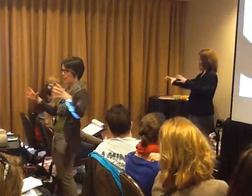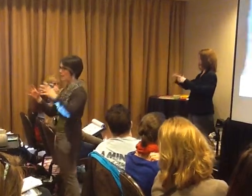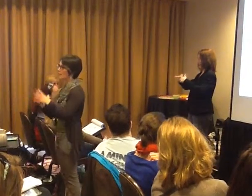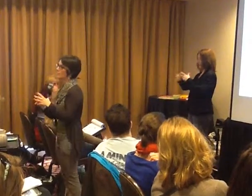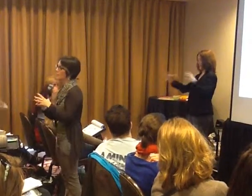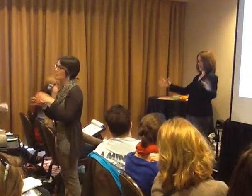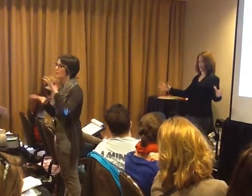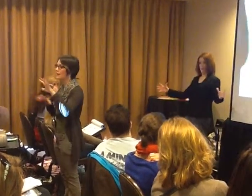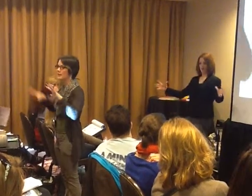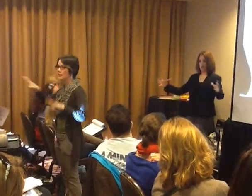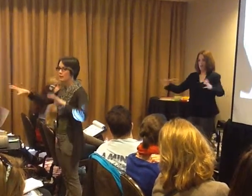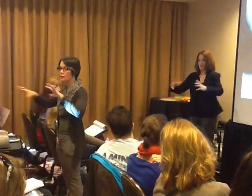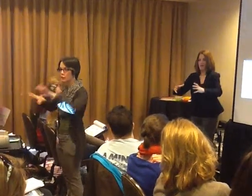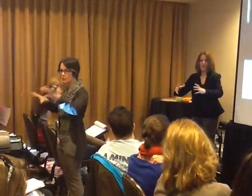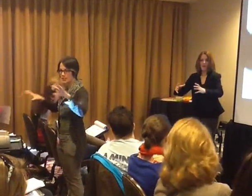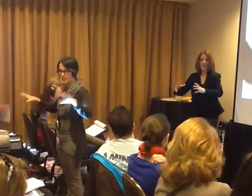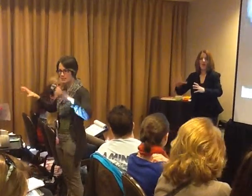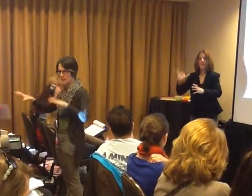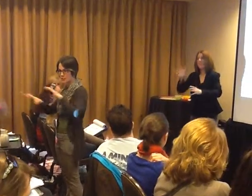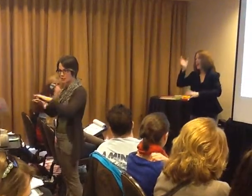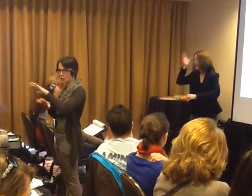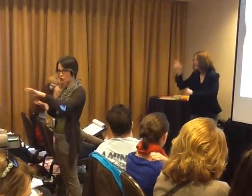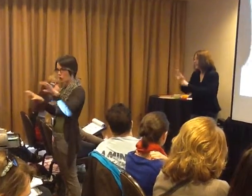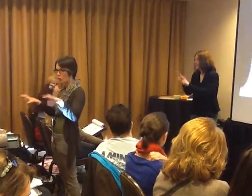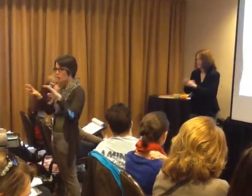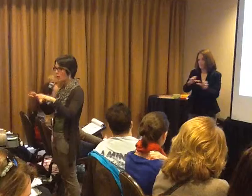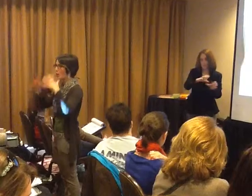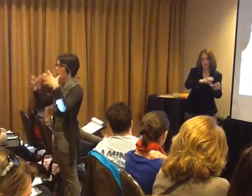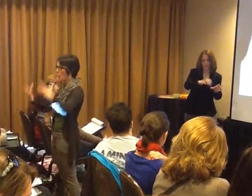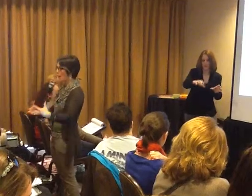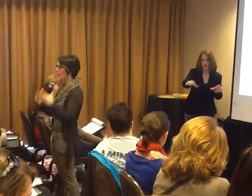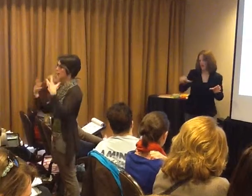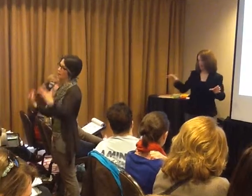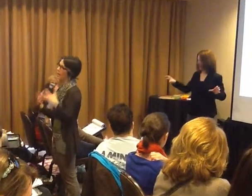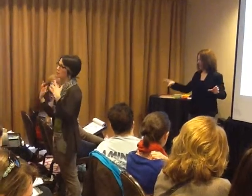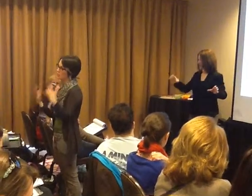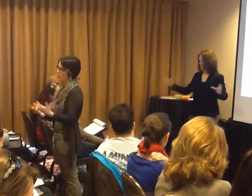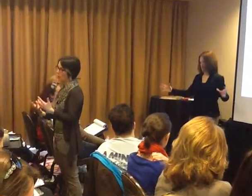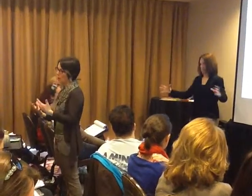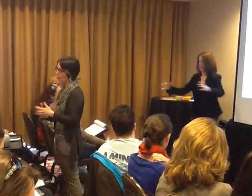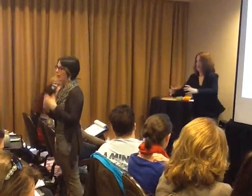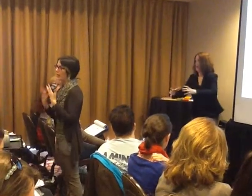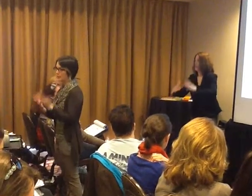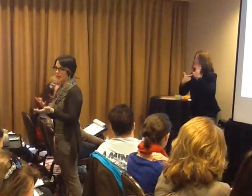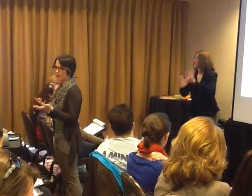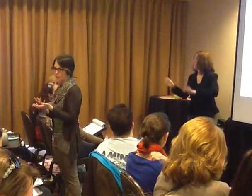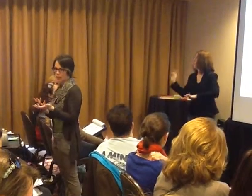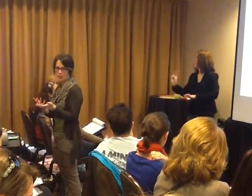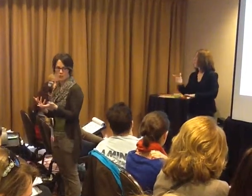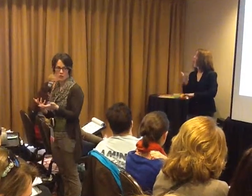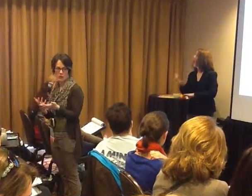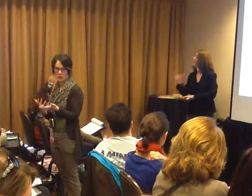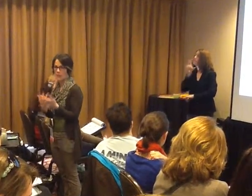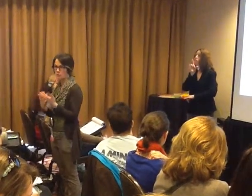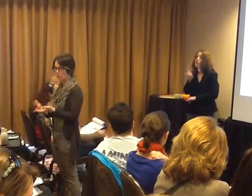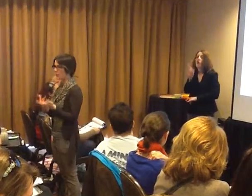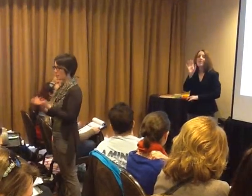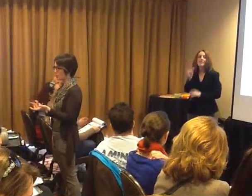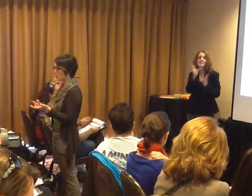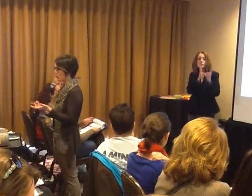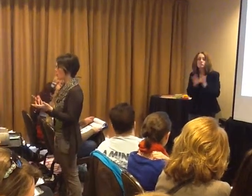then bringing them together, that idea of using space to show where your objects are is actually a strategy